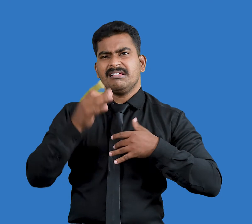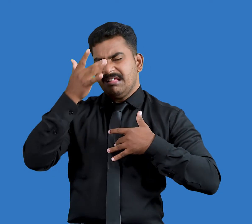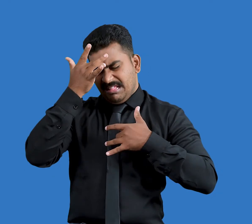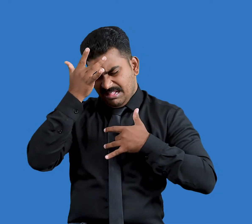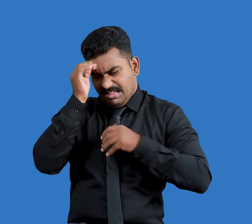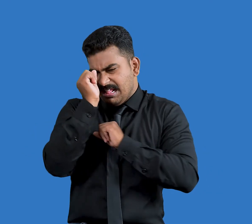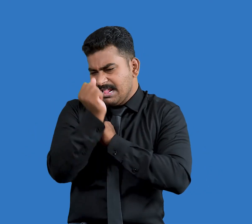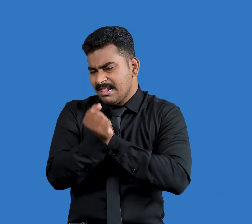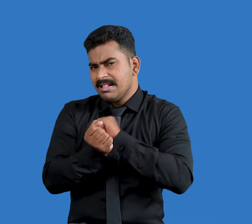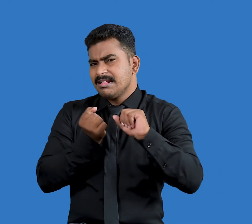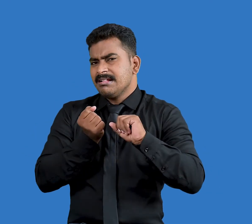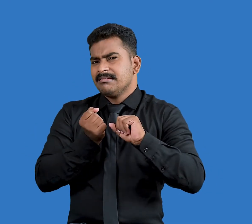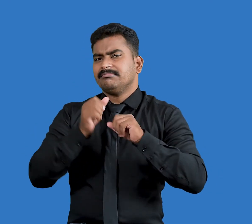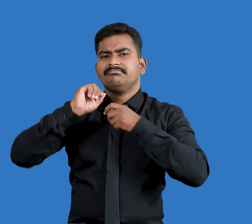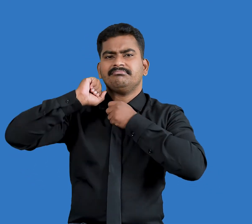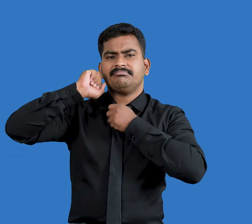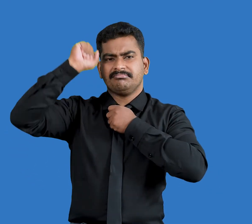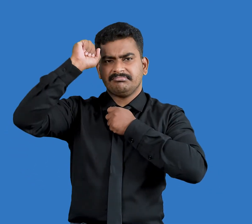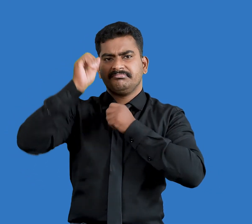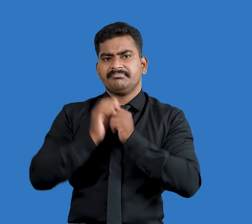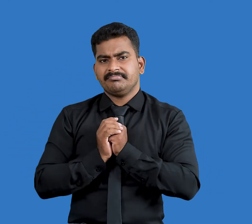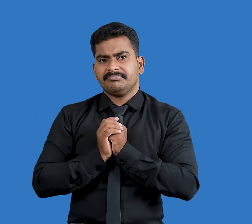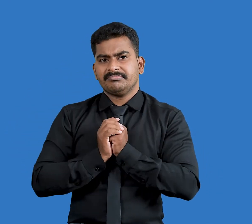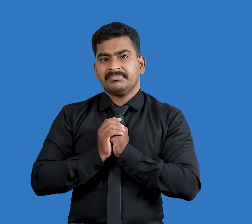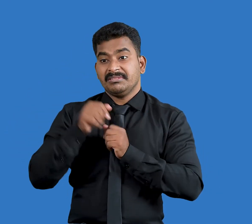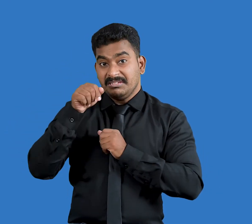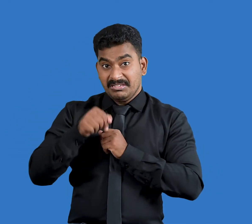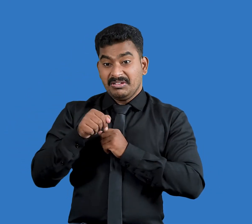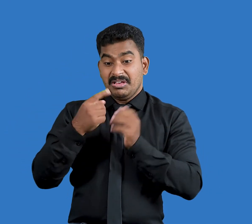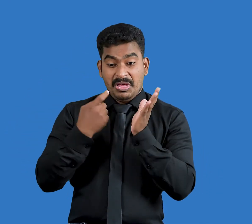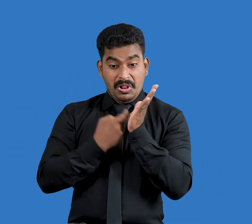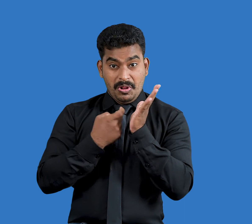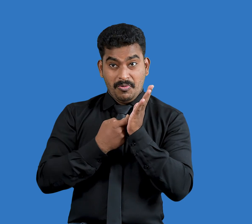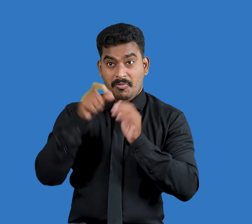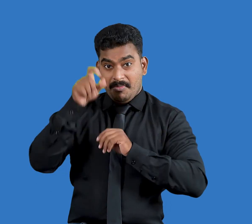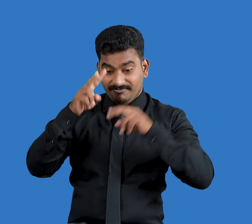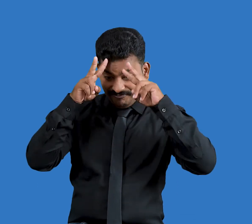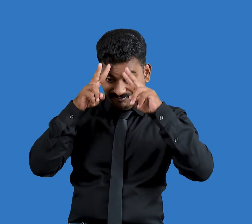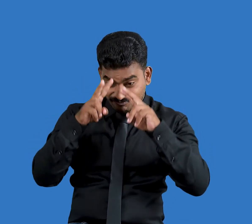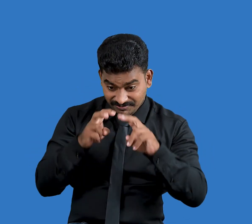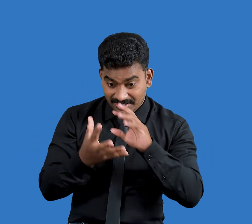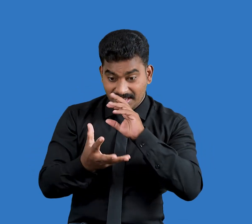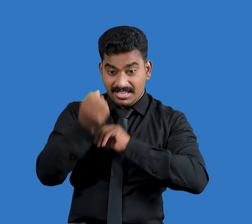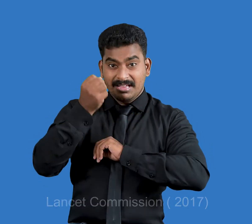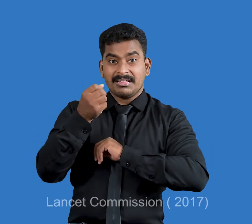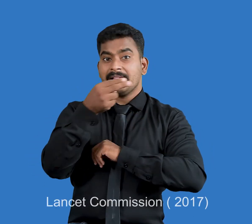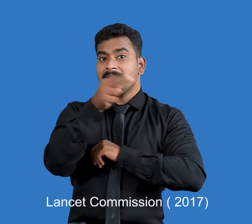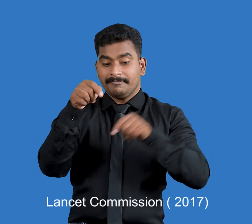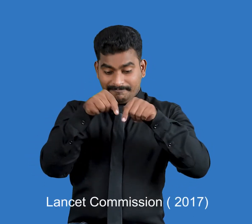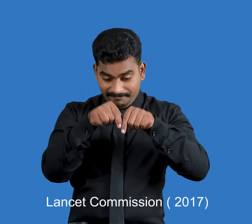condition. In 2017, a Lancet Commission report recommended that palliative care should focus